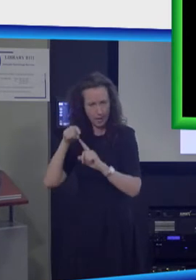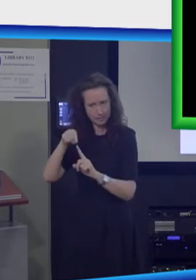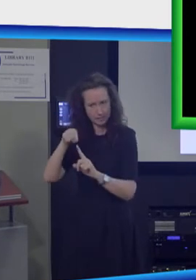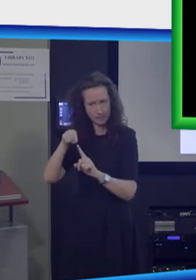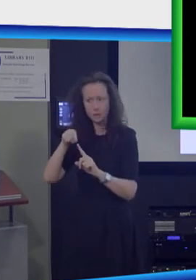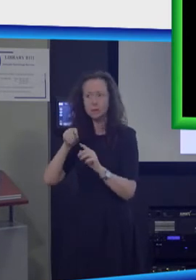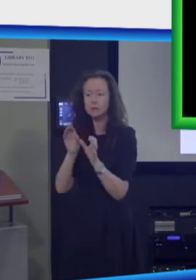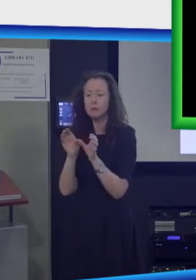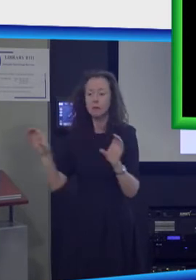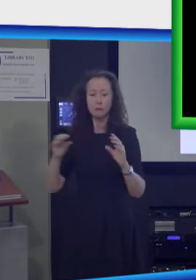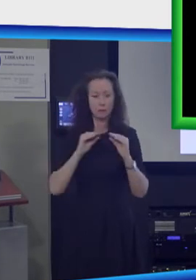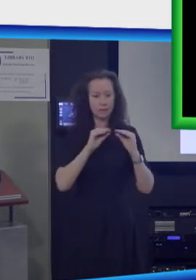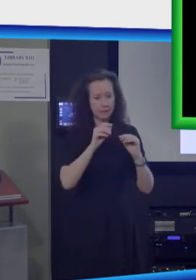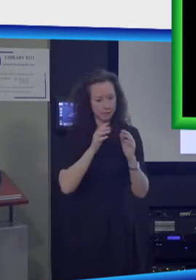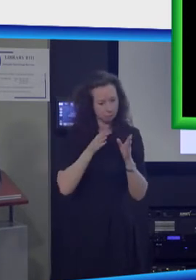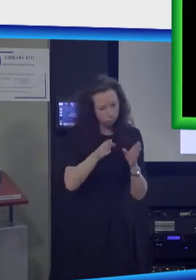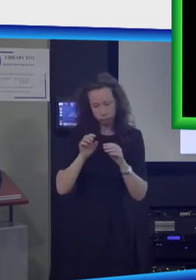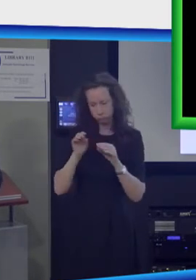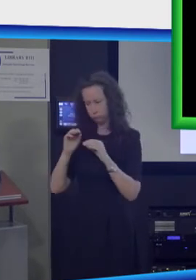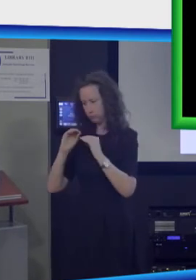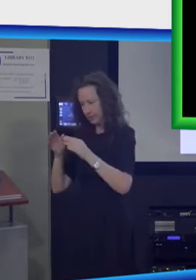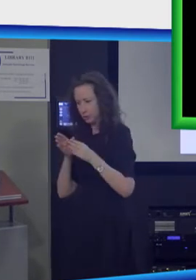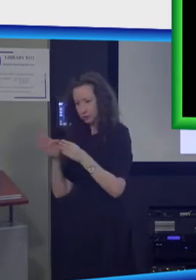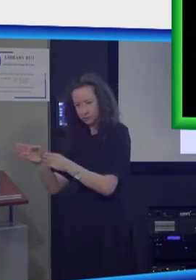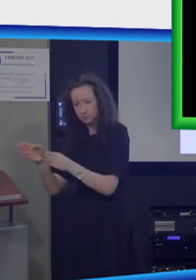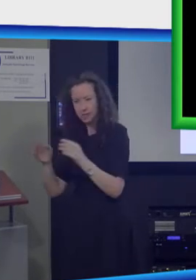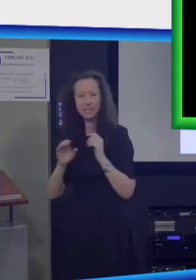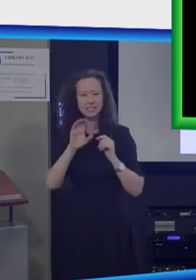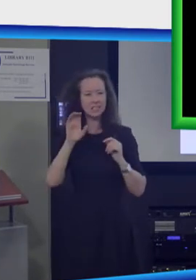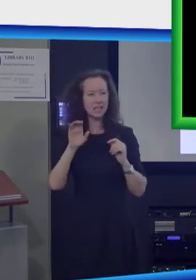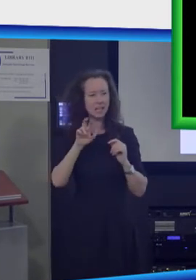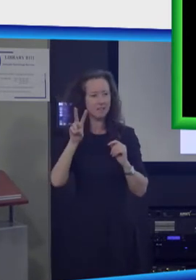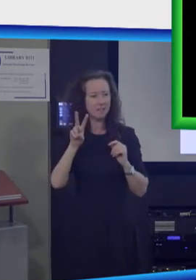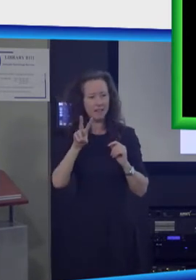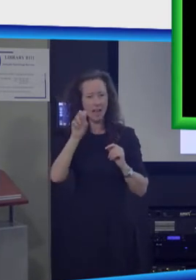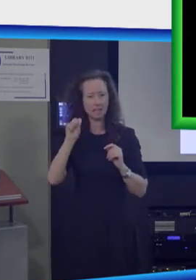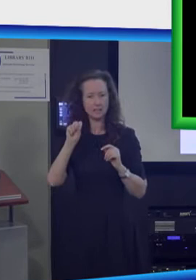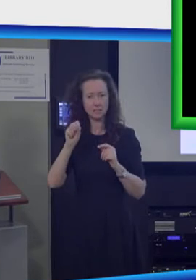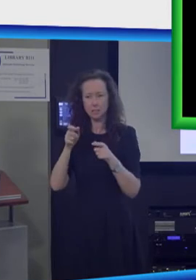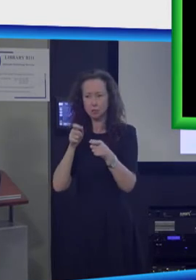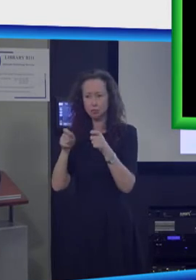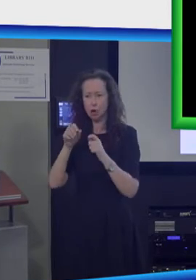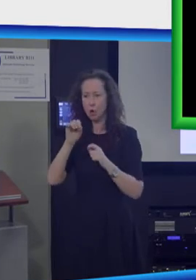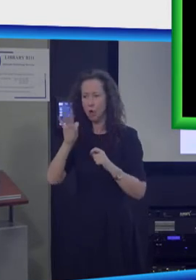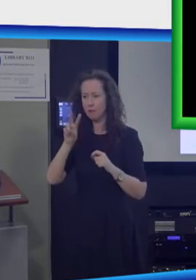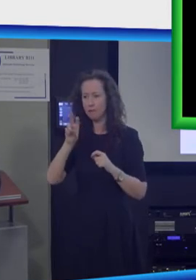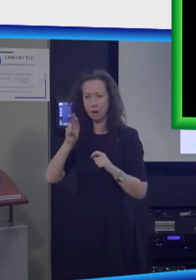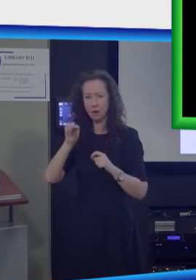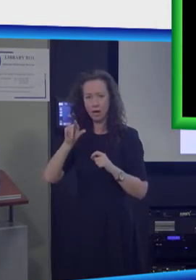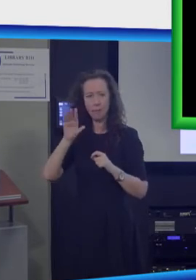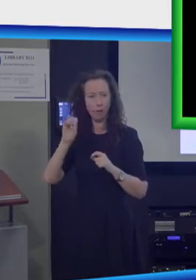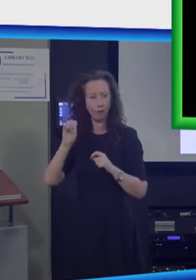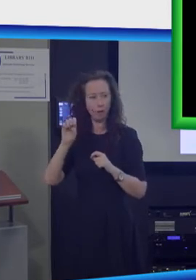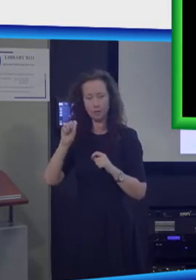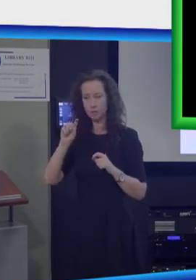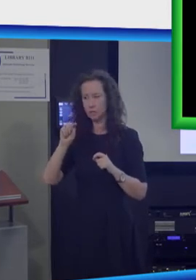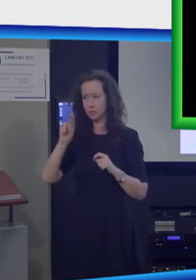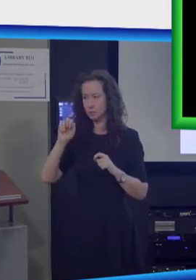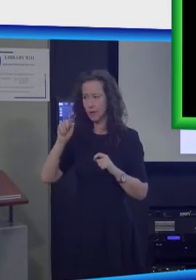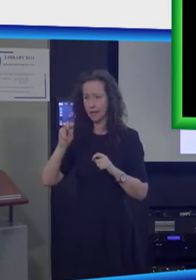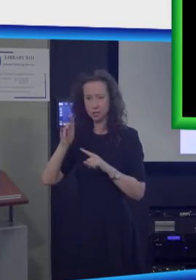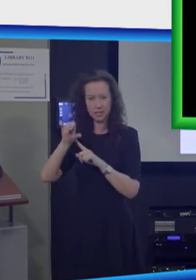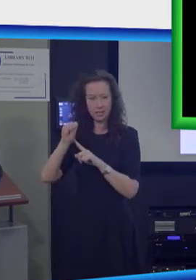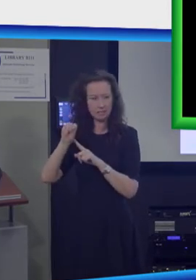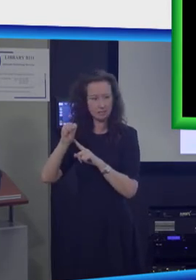experiments. And that's called the control variable strategy for historical reasons, and it's CVS for historical